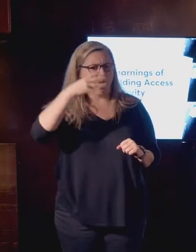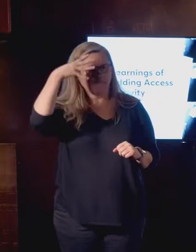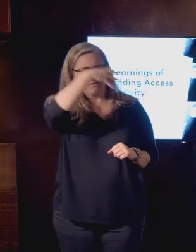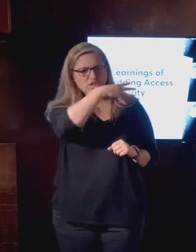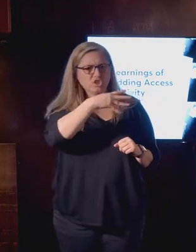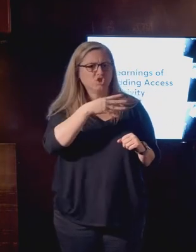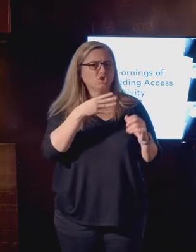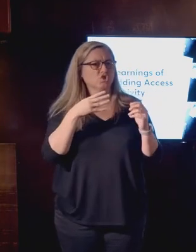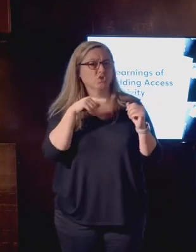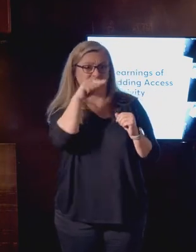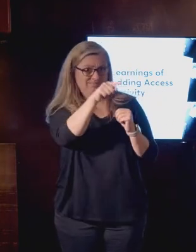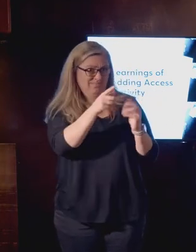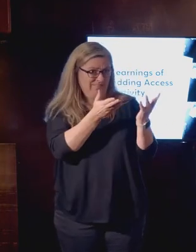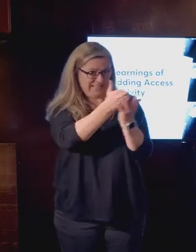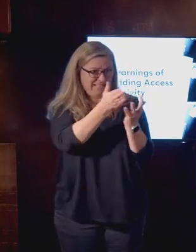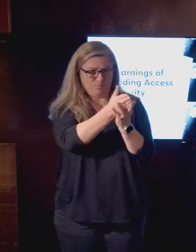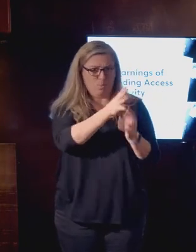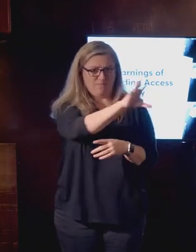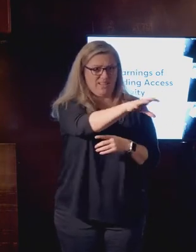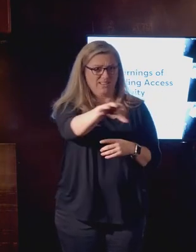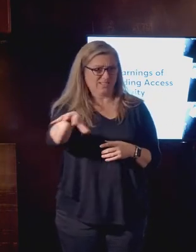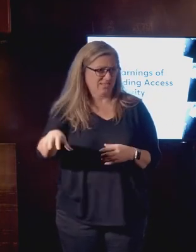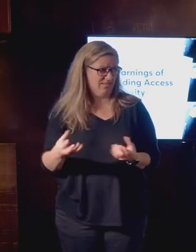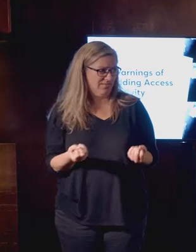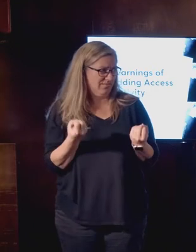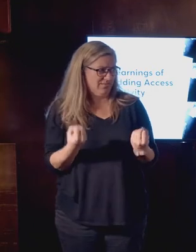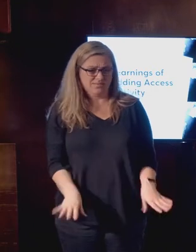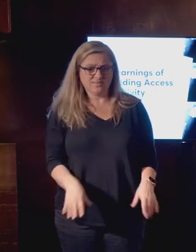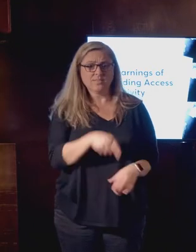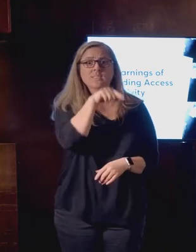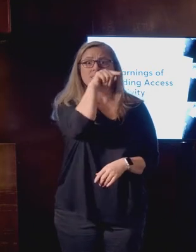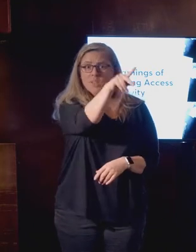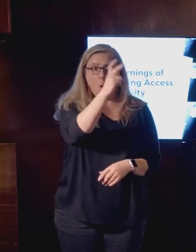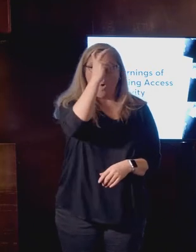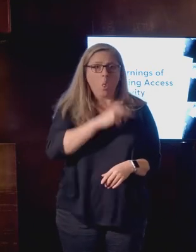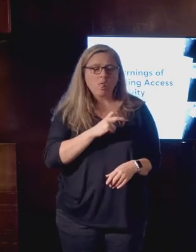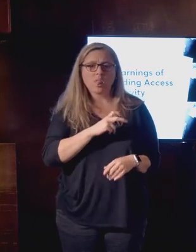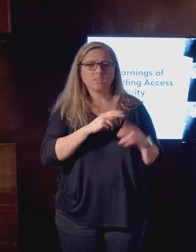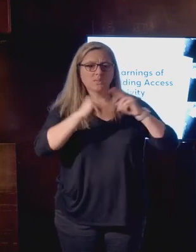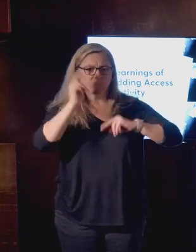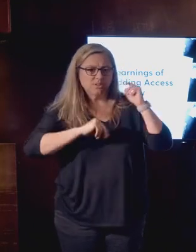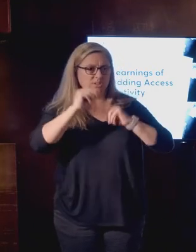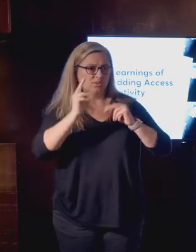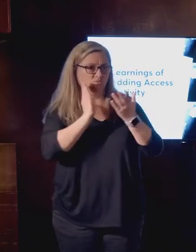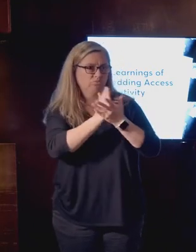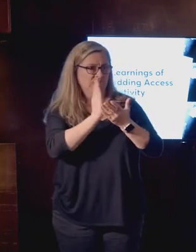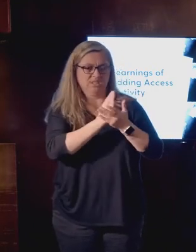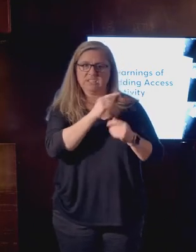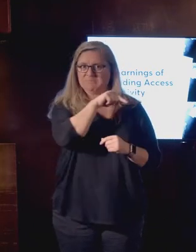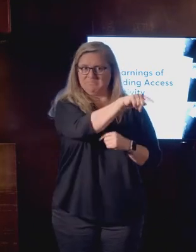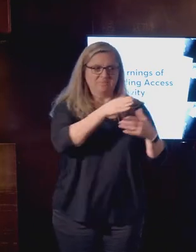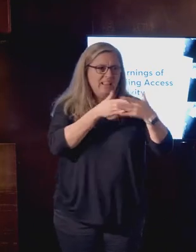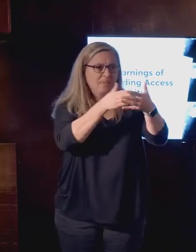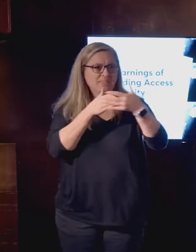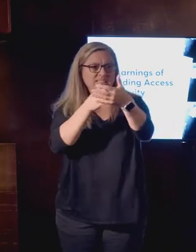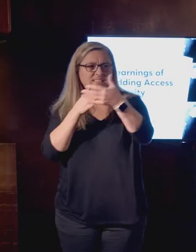how inaccessible the venues are there, because they're all older too, and how that really limits